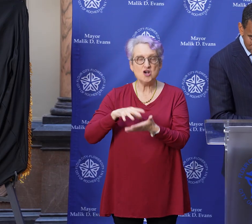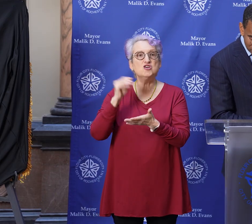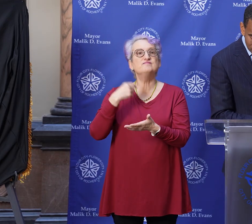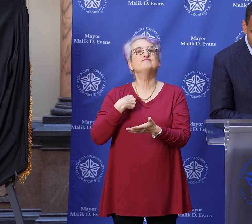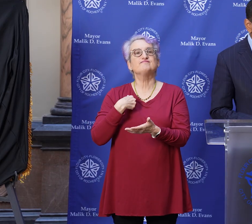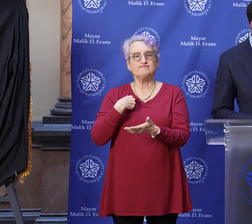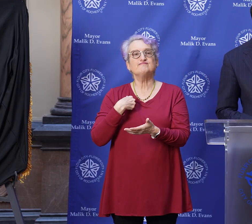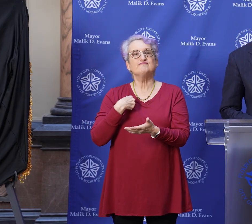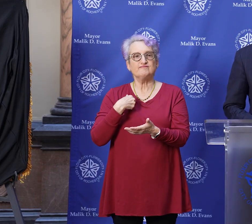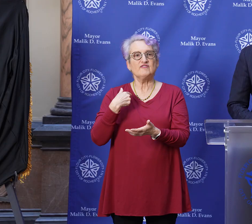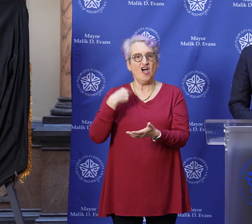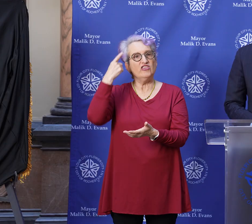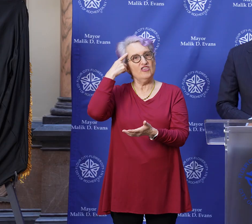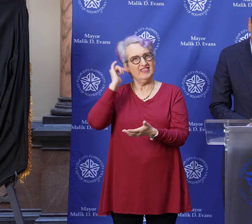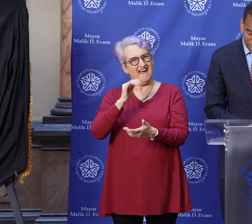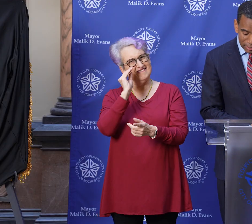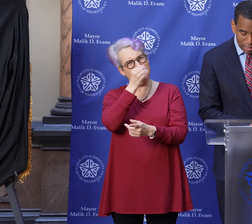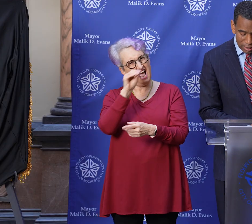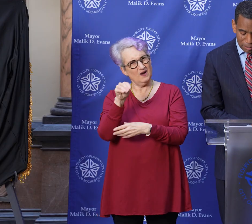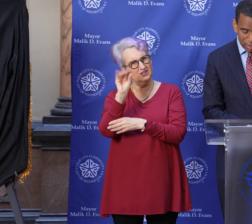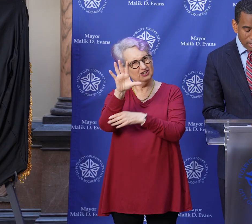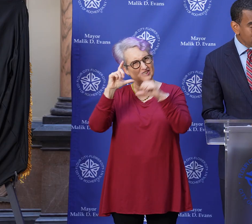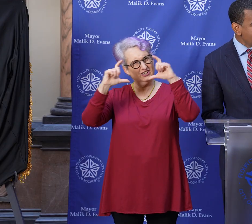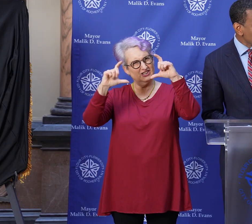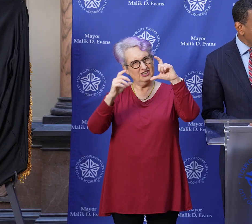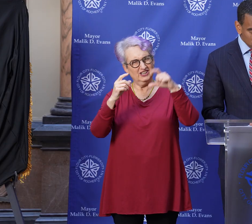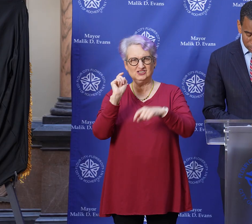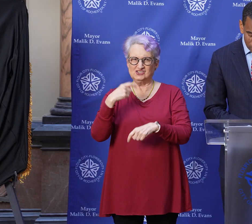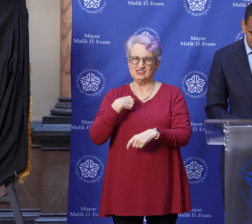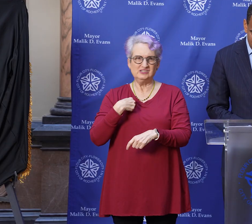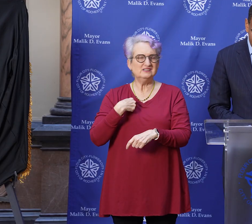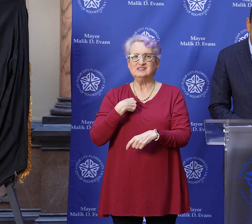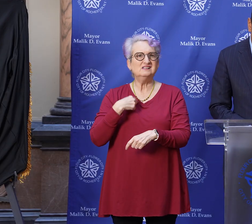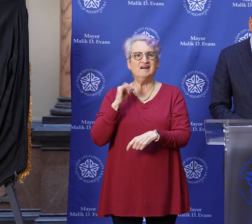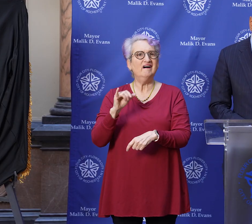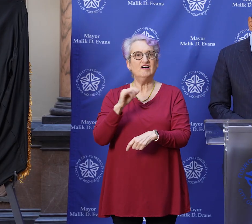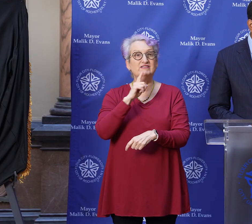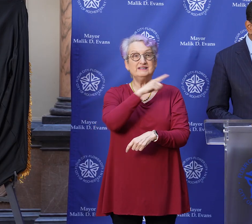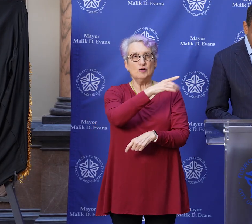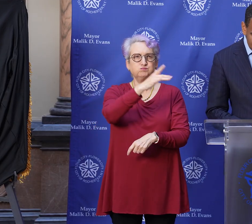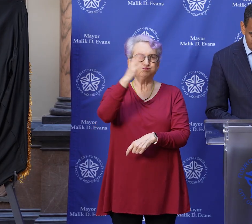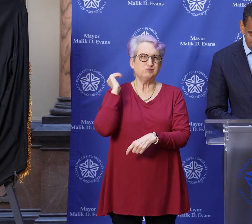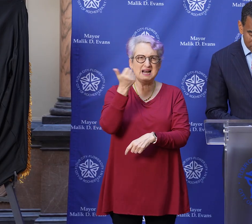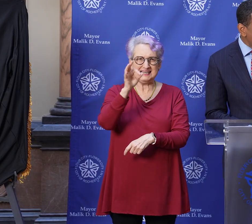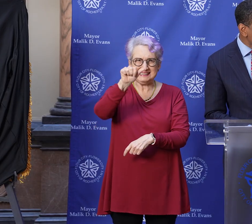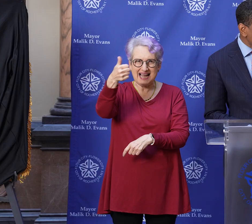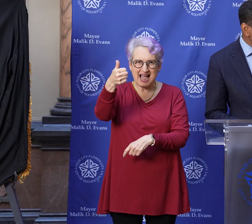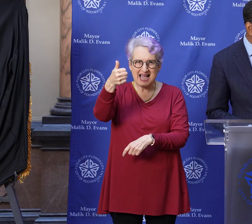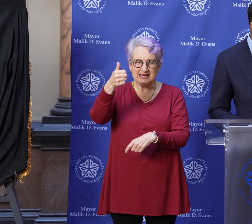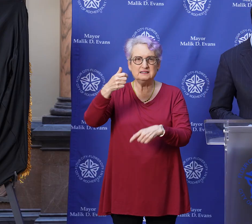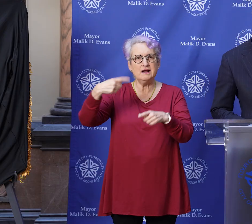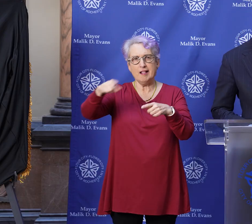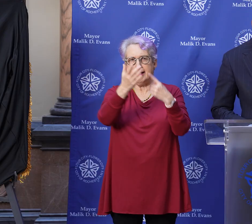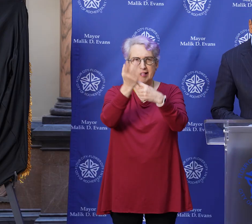flag. So this flag was unveiled in 1910, and not without some grumbling back then about the complexity of the design and